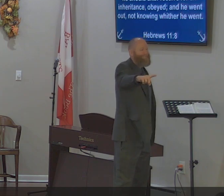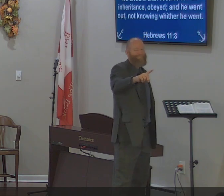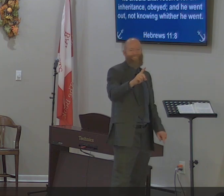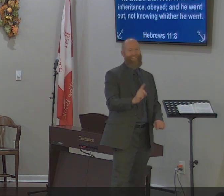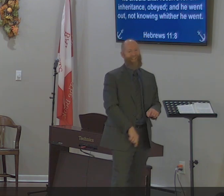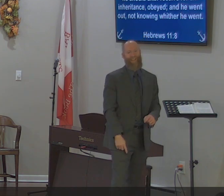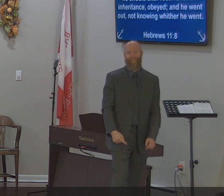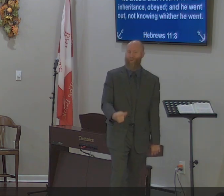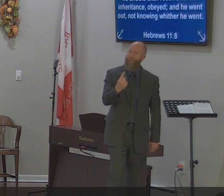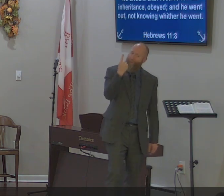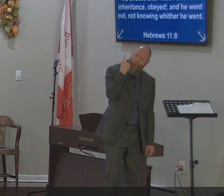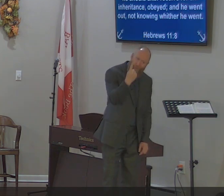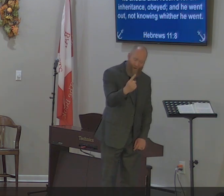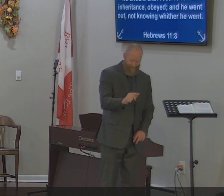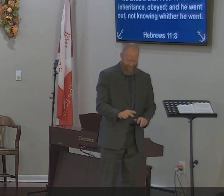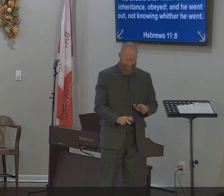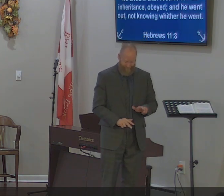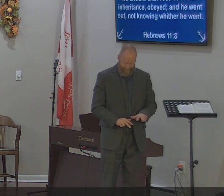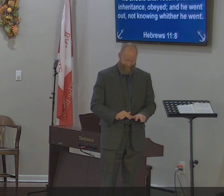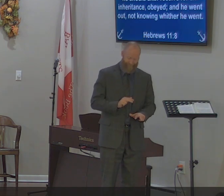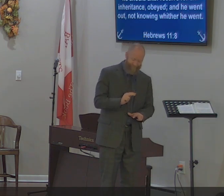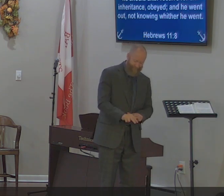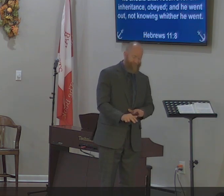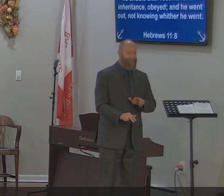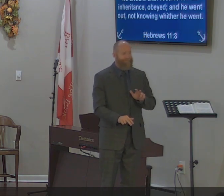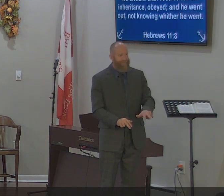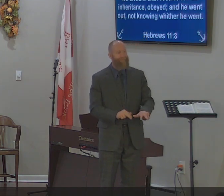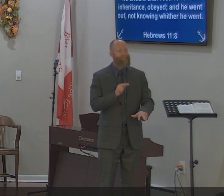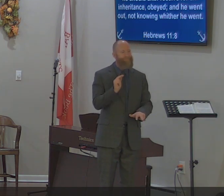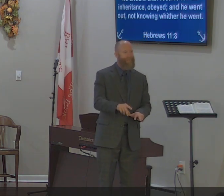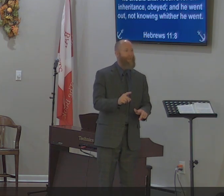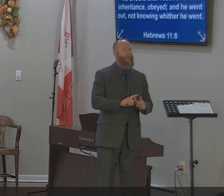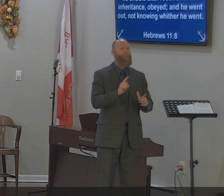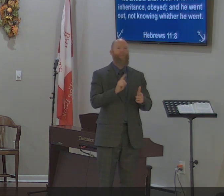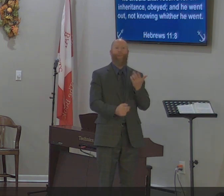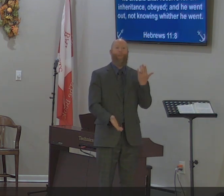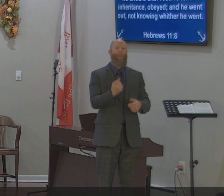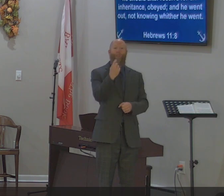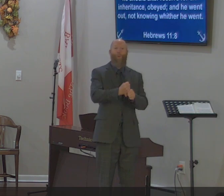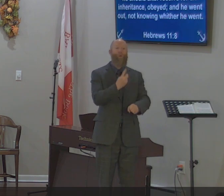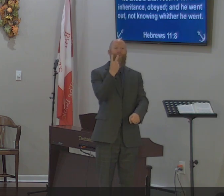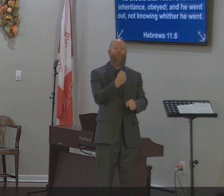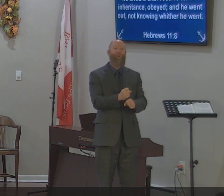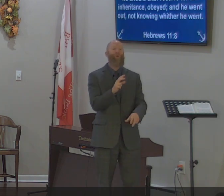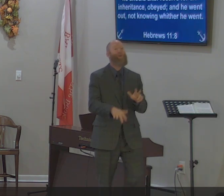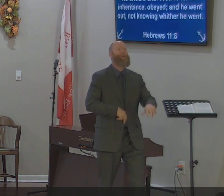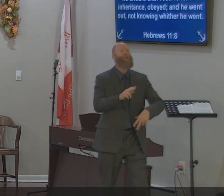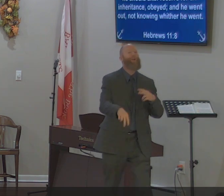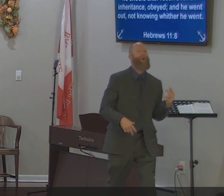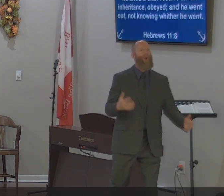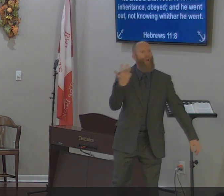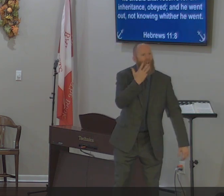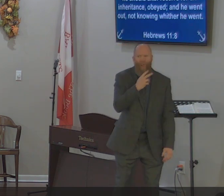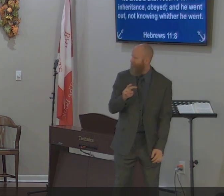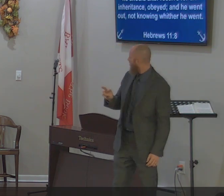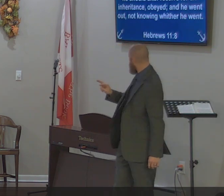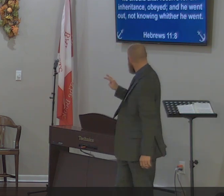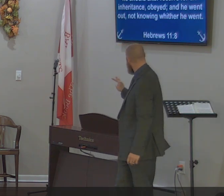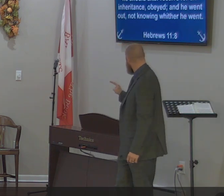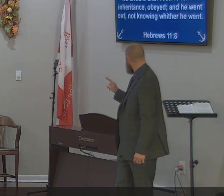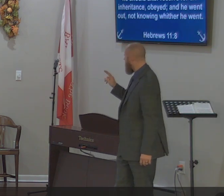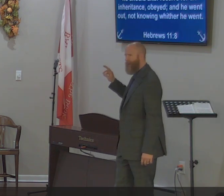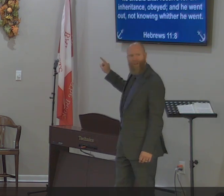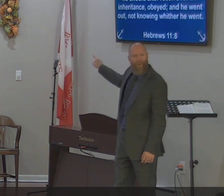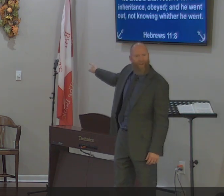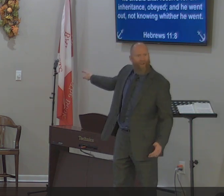one, and the next one, and the next one, and before long, you'll be amazed where God takes you. You'll be amazed what God lets you do